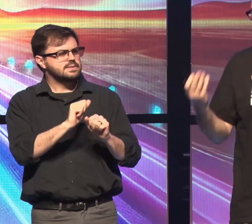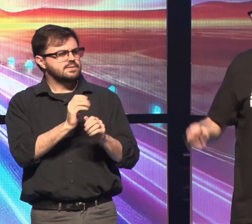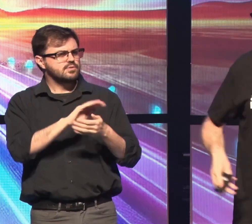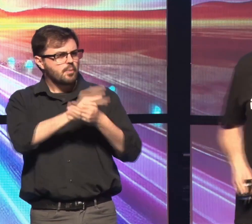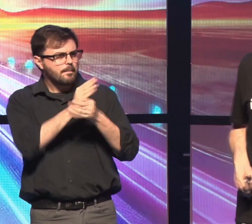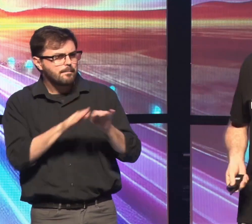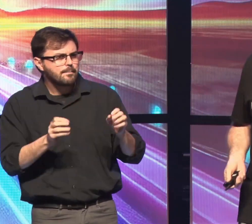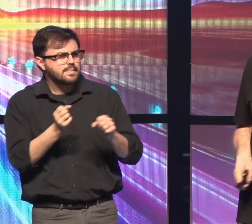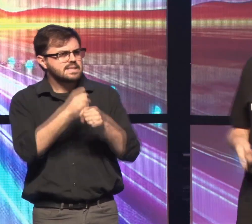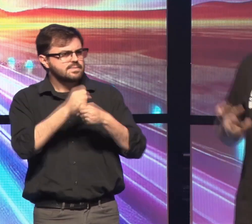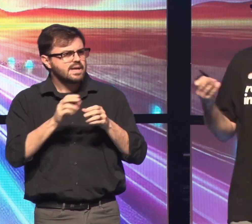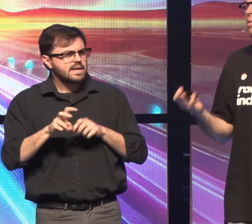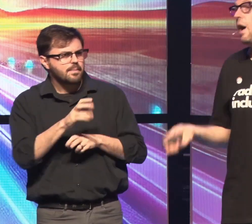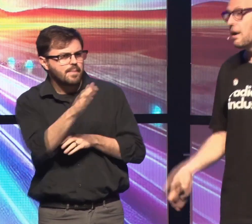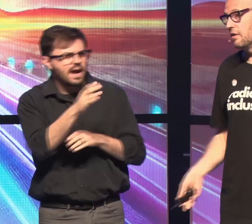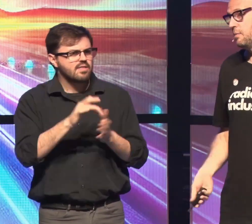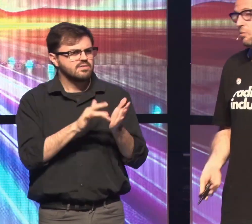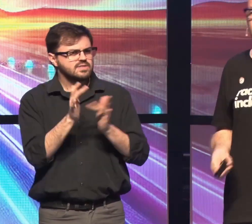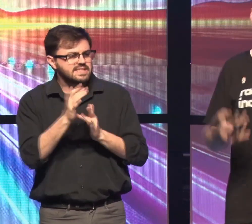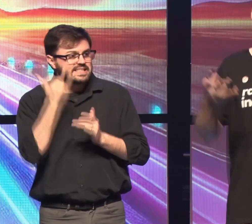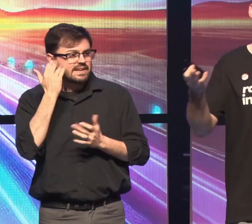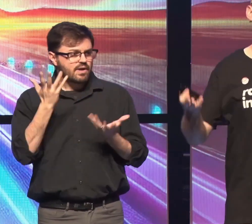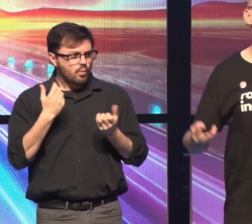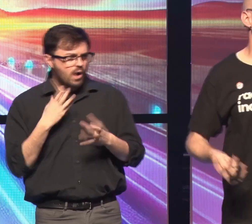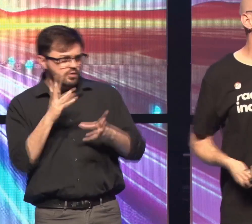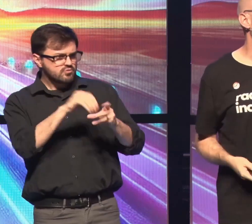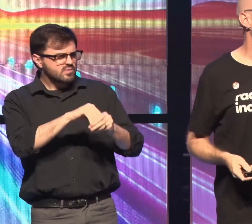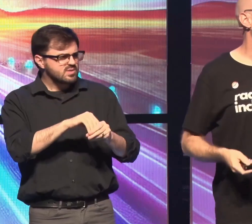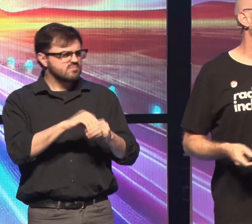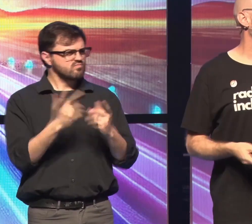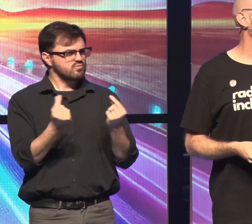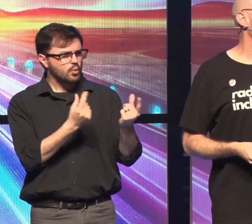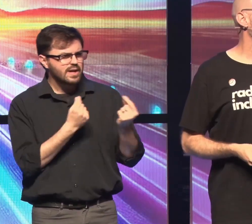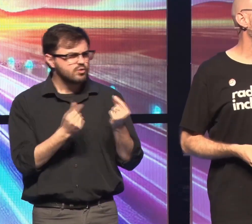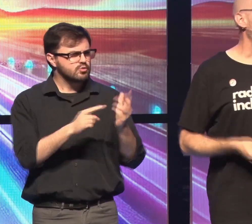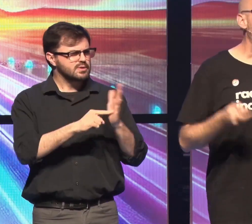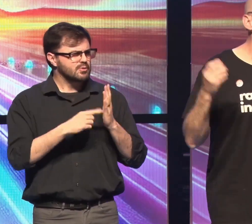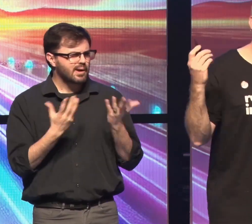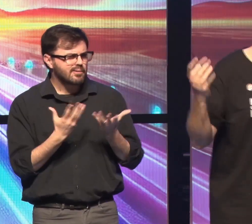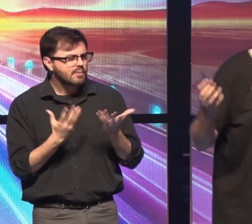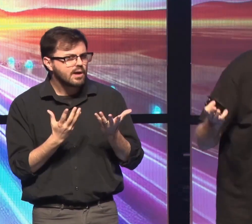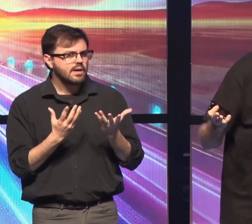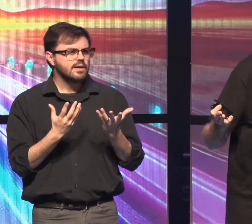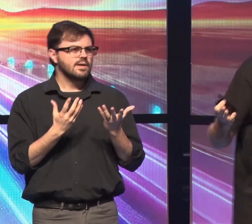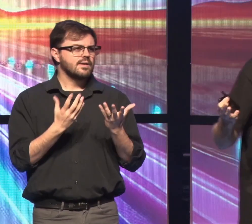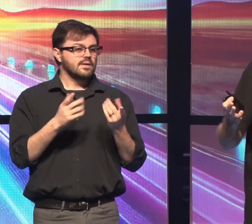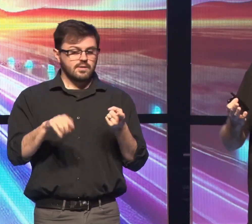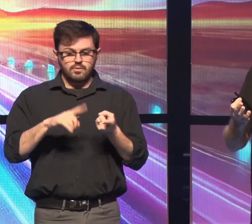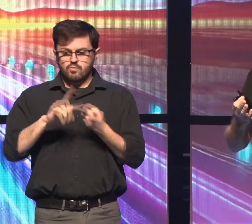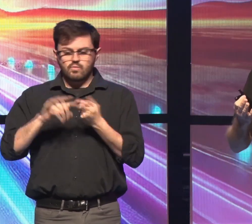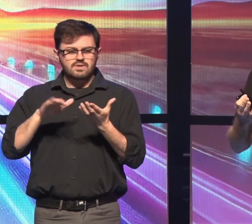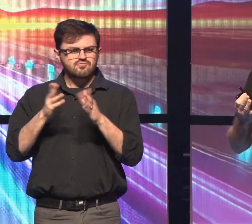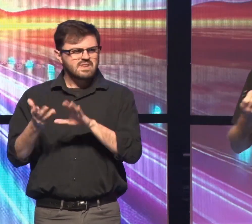how do I invest my time? What does it require of me? What am I supposed to do? What happens when you die?